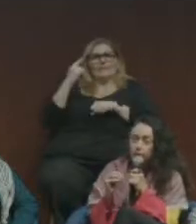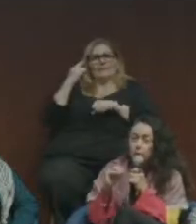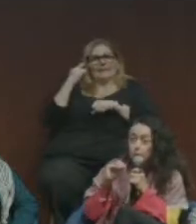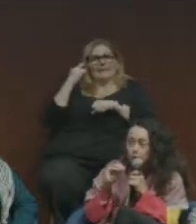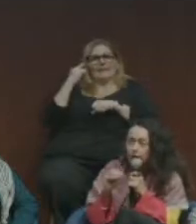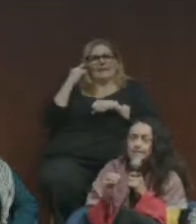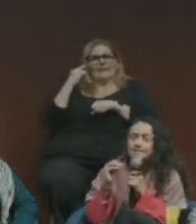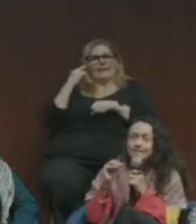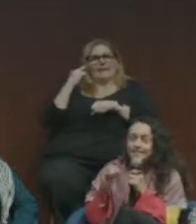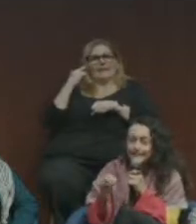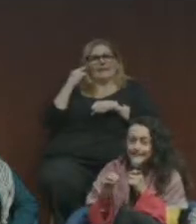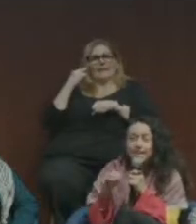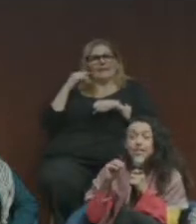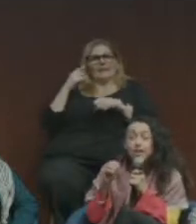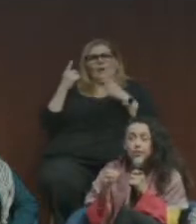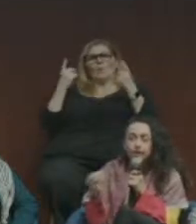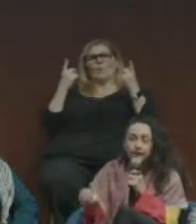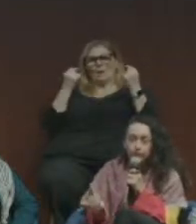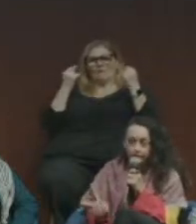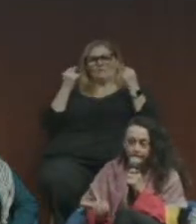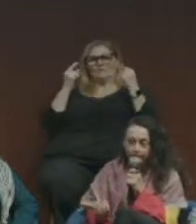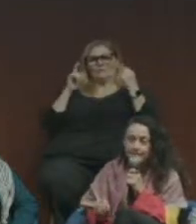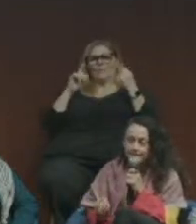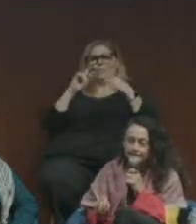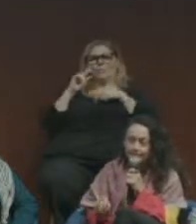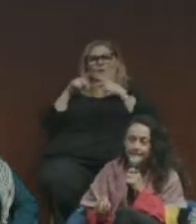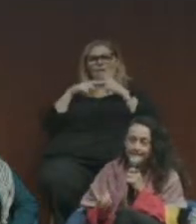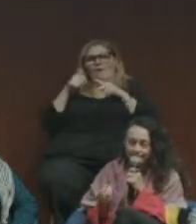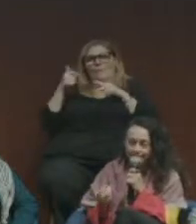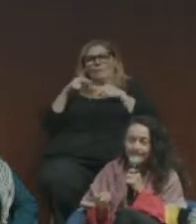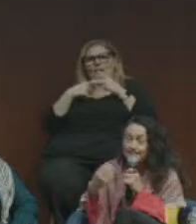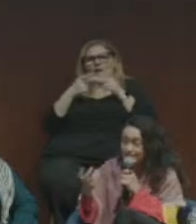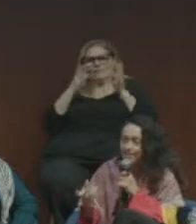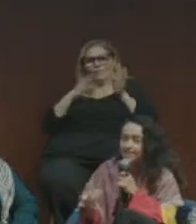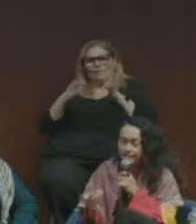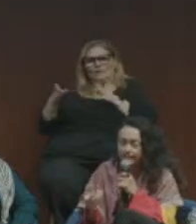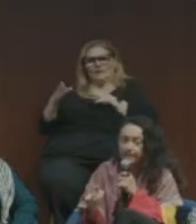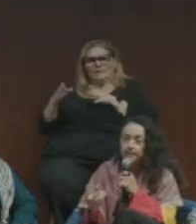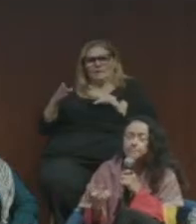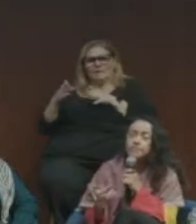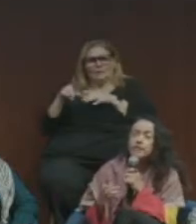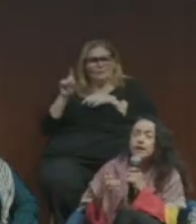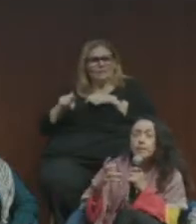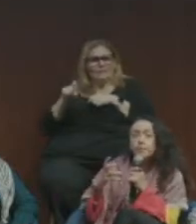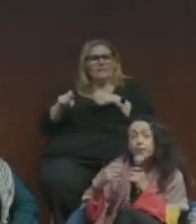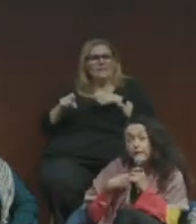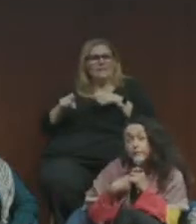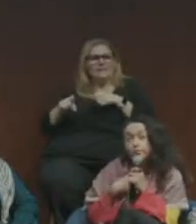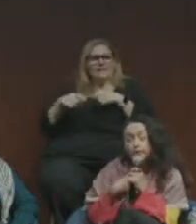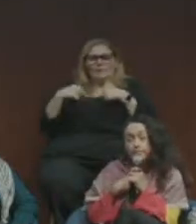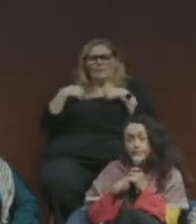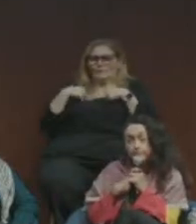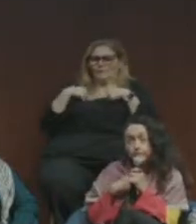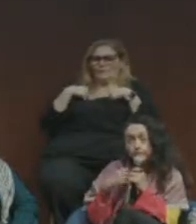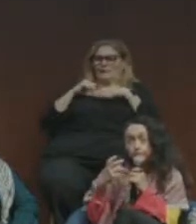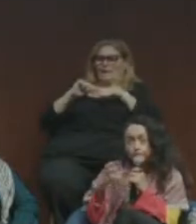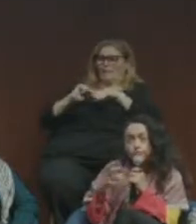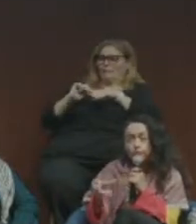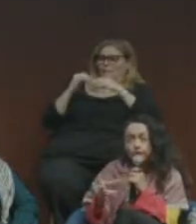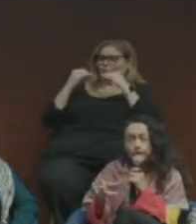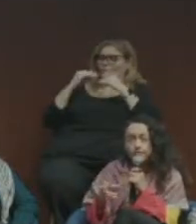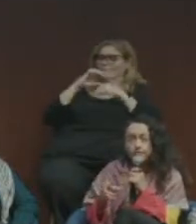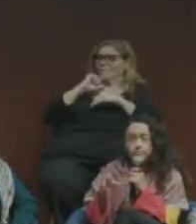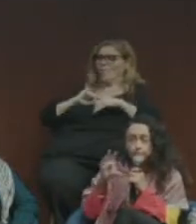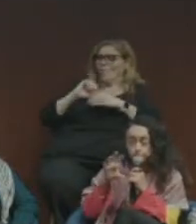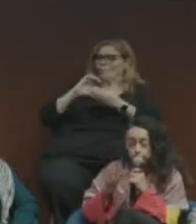about what it is, another kind of organizing that it's going to take. When I was trained from the old